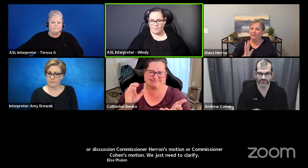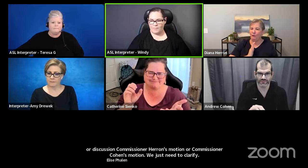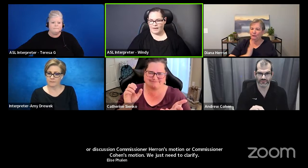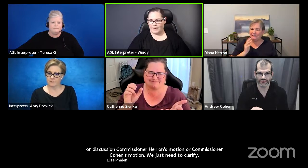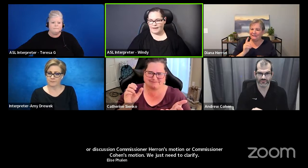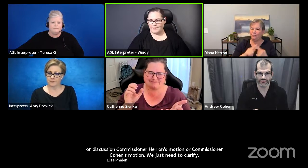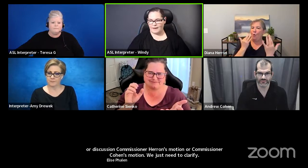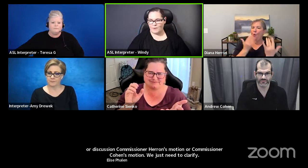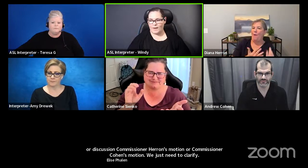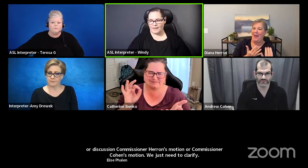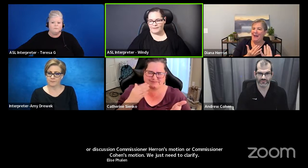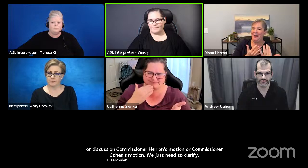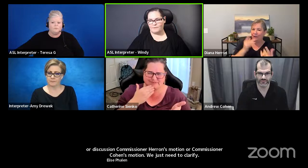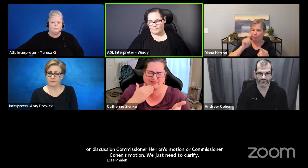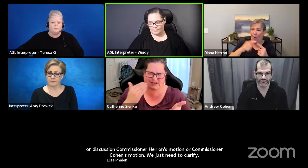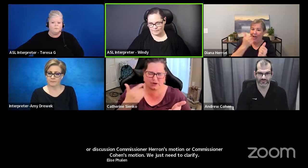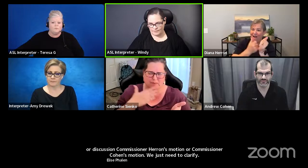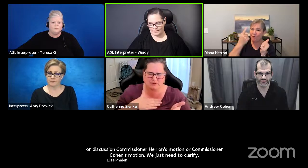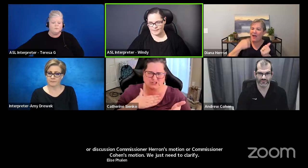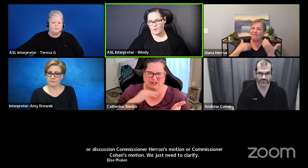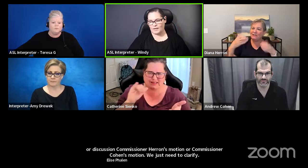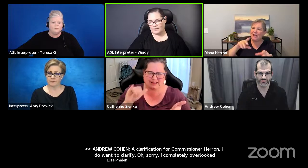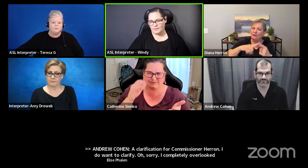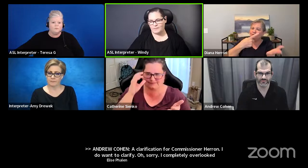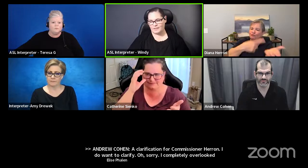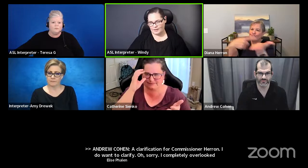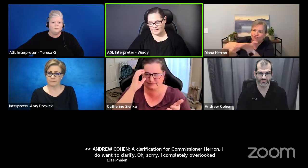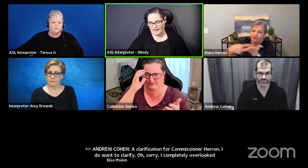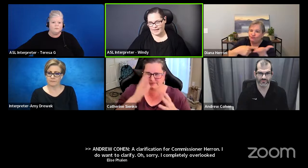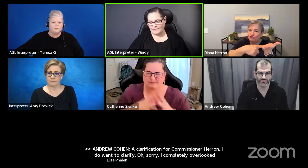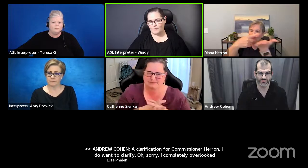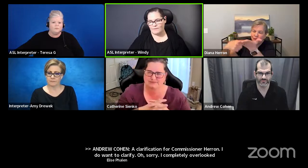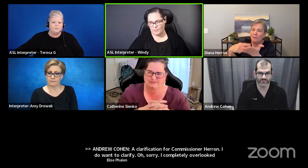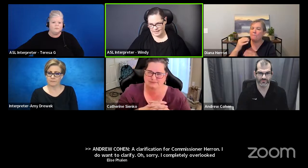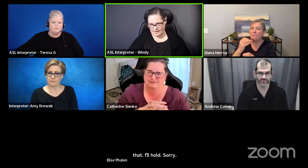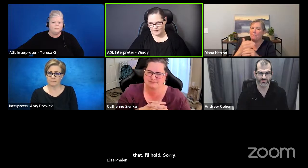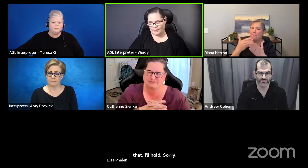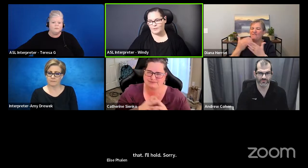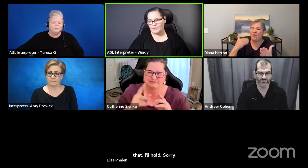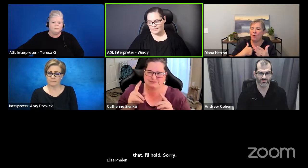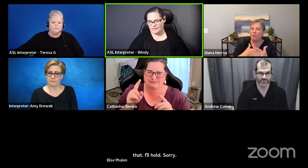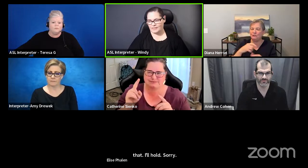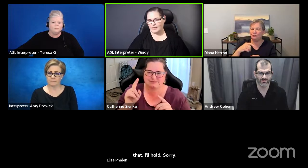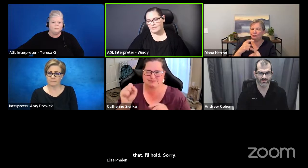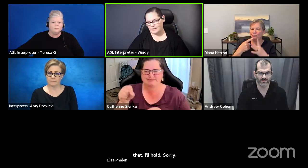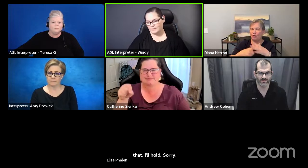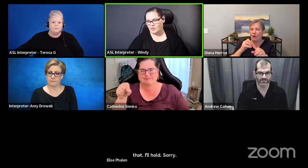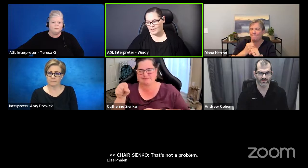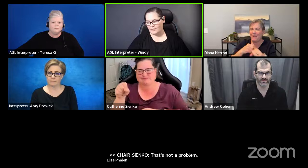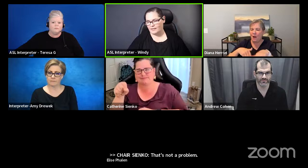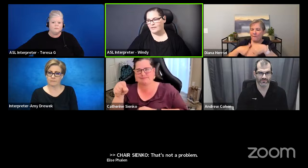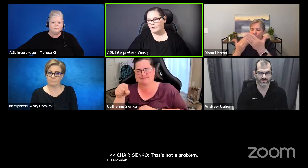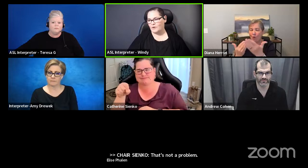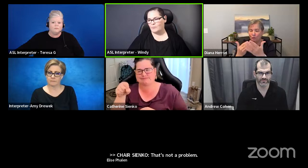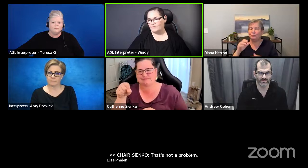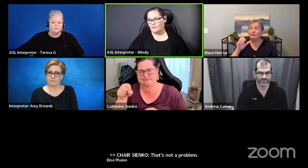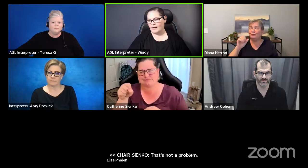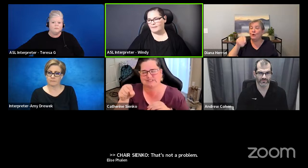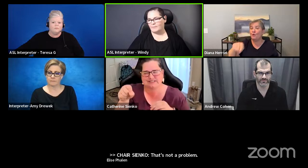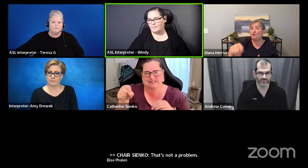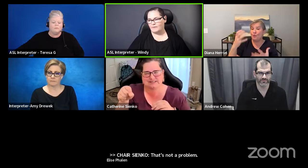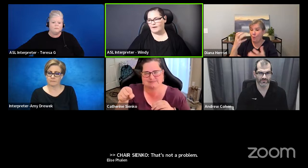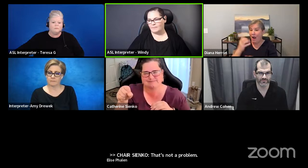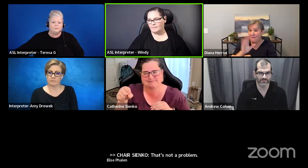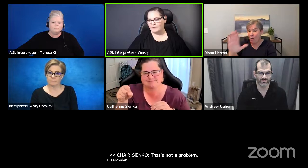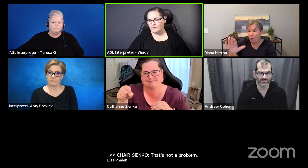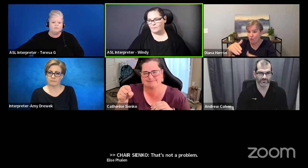try, but I waited for someone else wasn't clarifying and for everyone to have an opportunity to discuss this, Commissioner Herron. So before